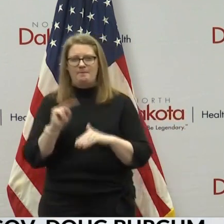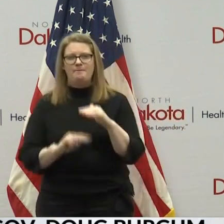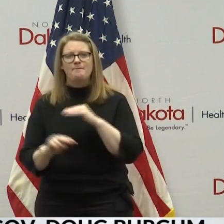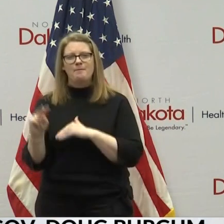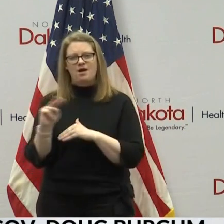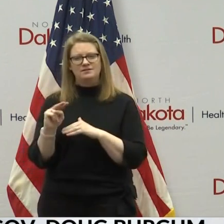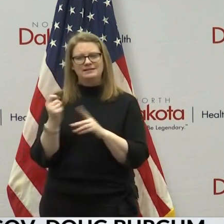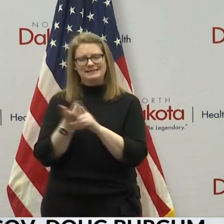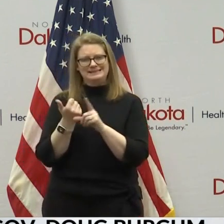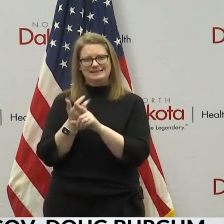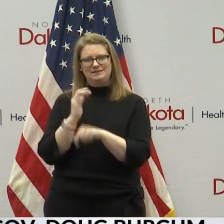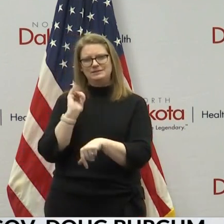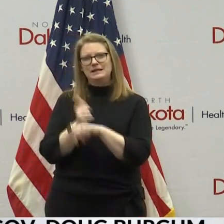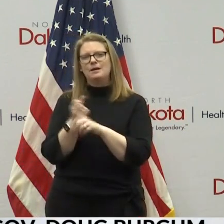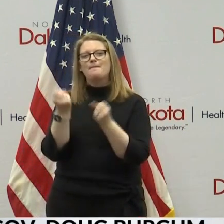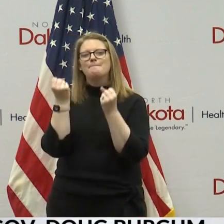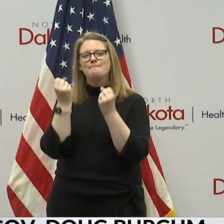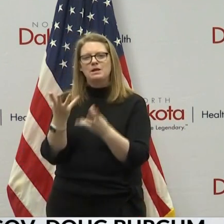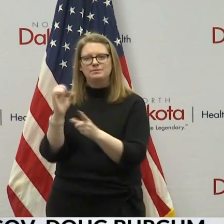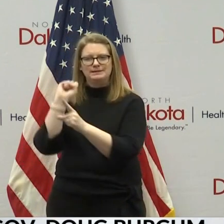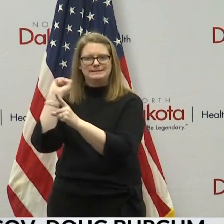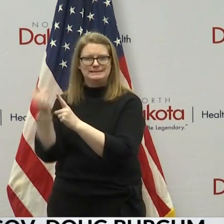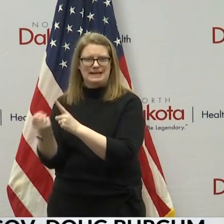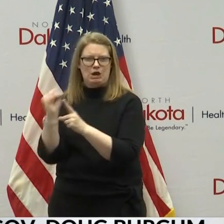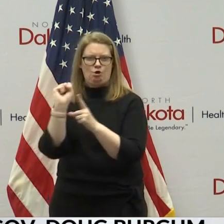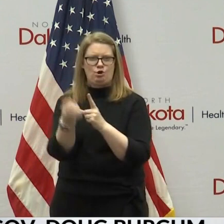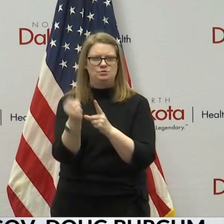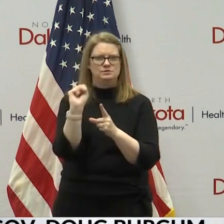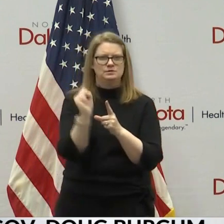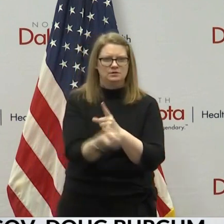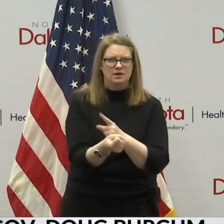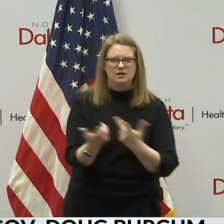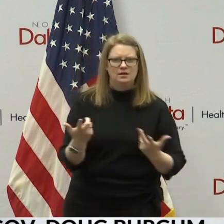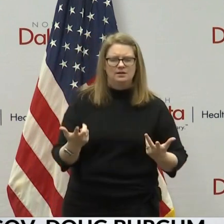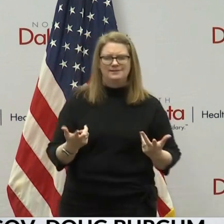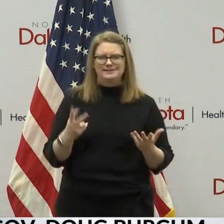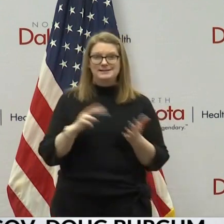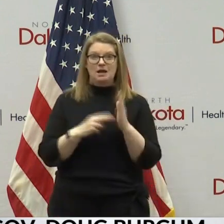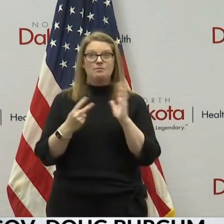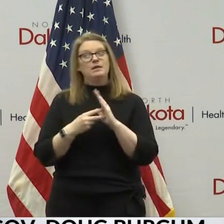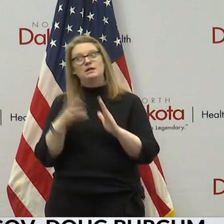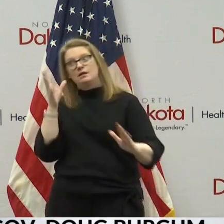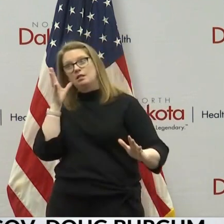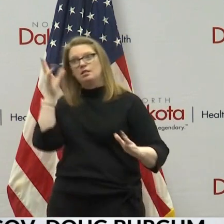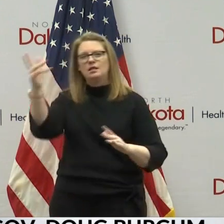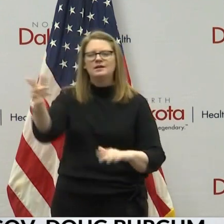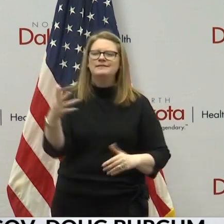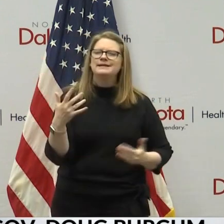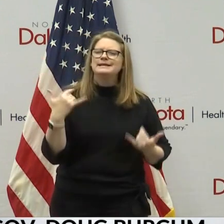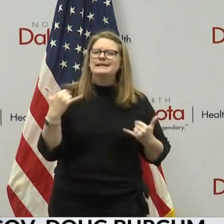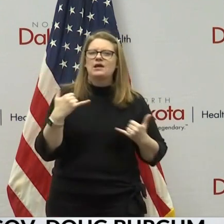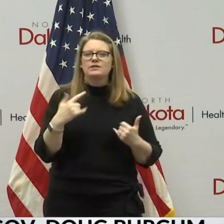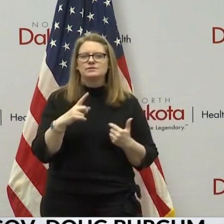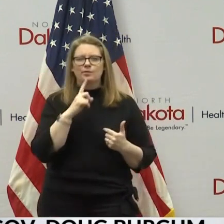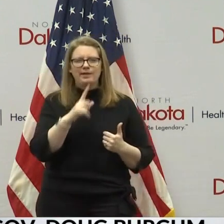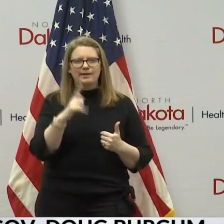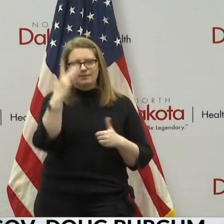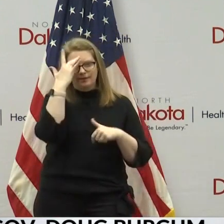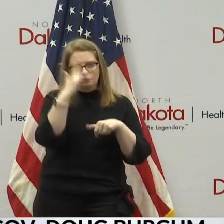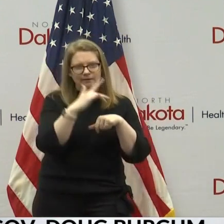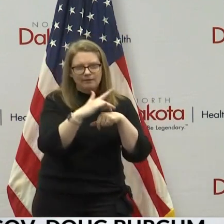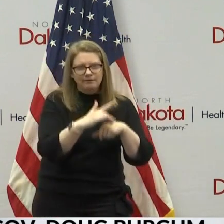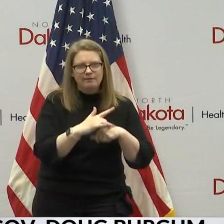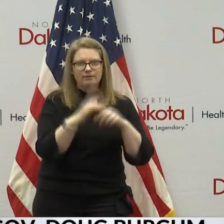and scenarios are not destiny. It's just one of the inputs we're using. And I know there's a fixation on the, quote,